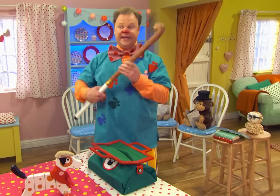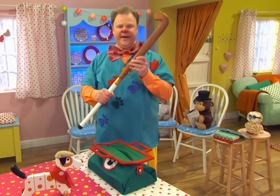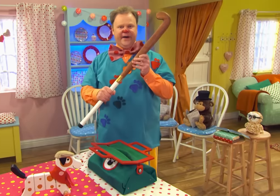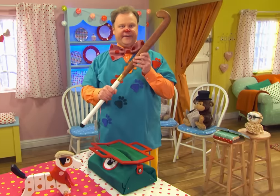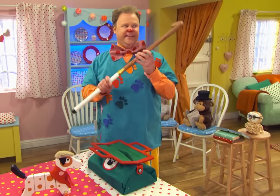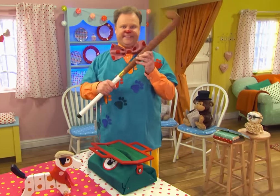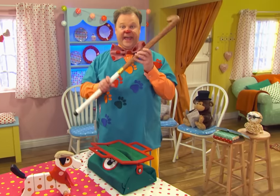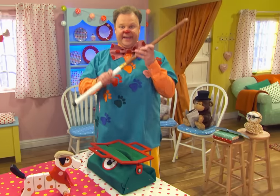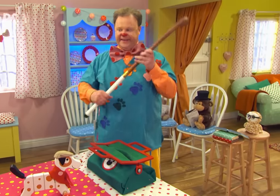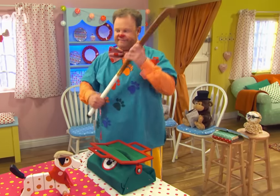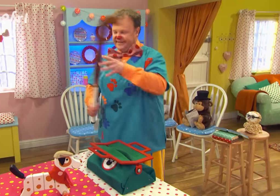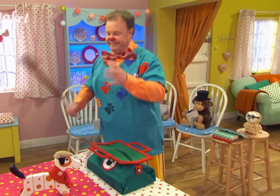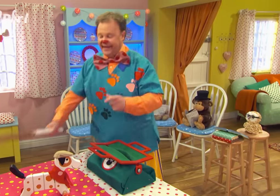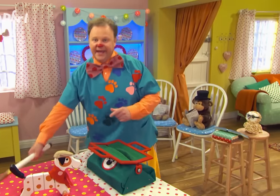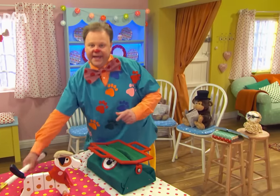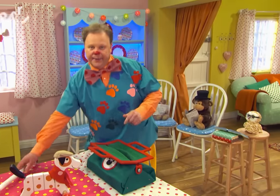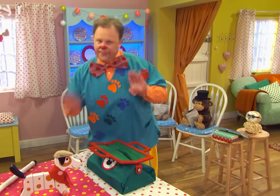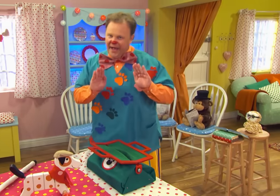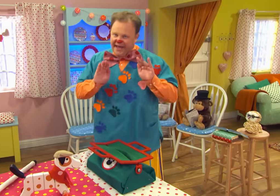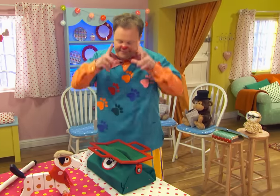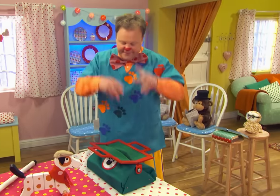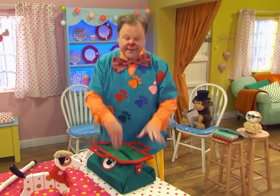A hockey stick. Wait.